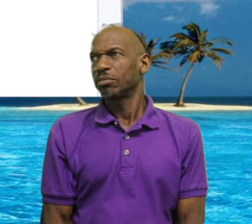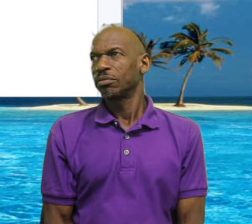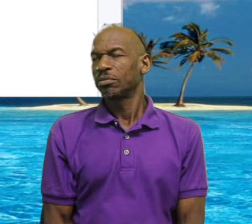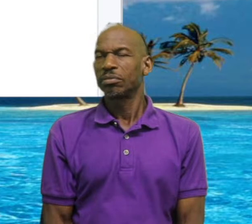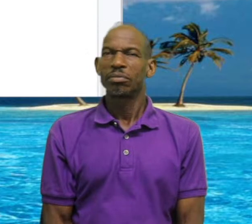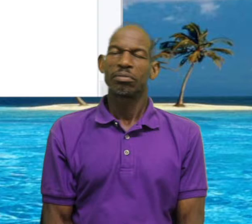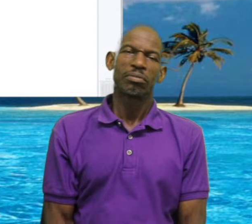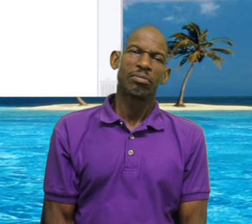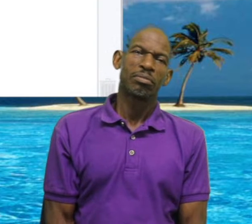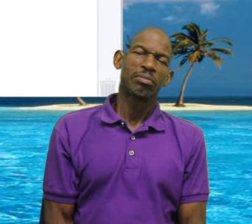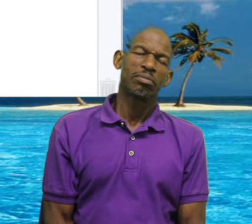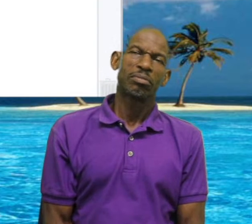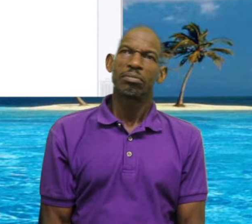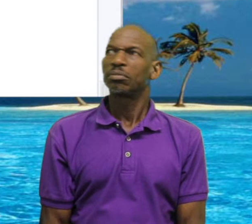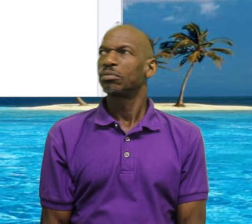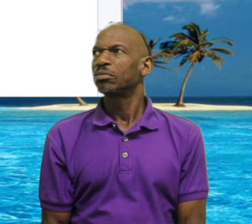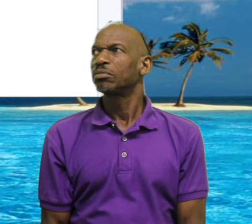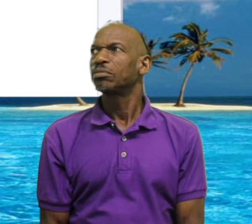using